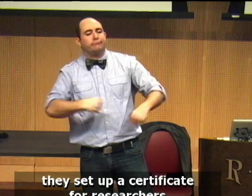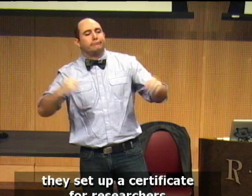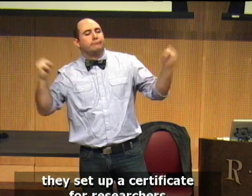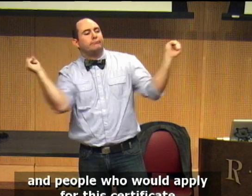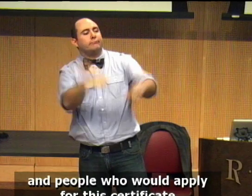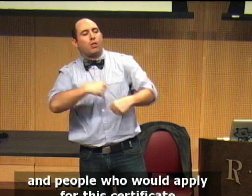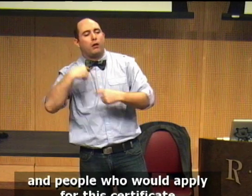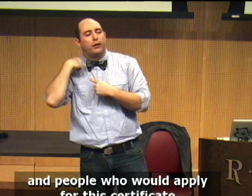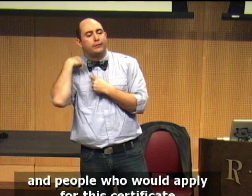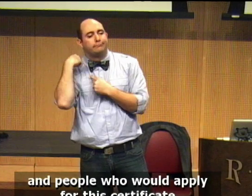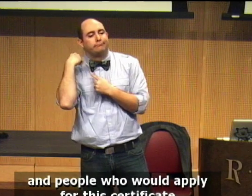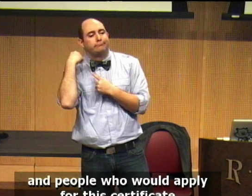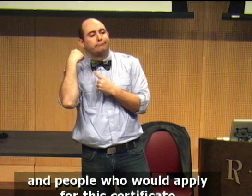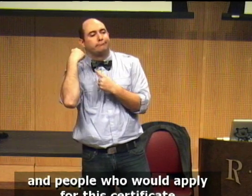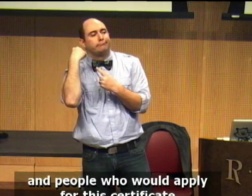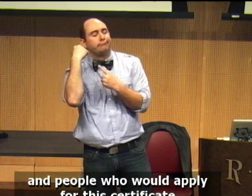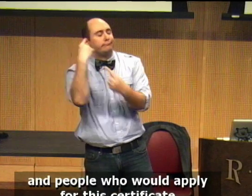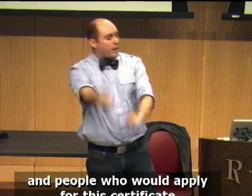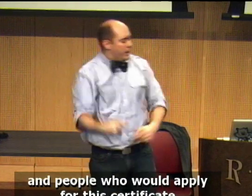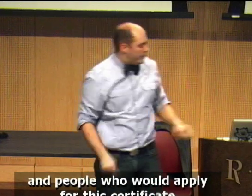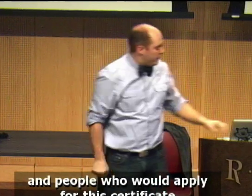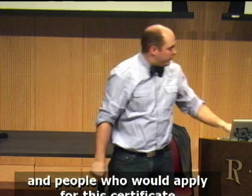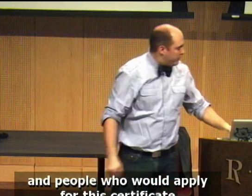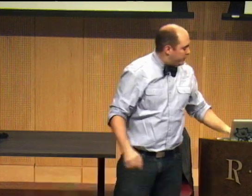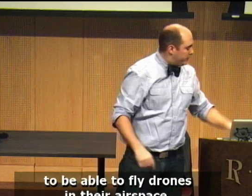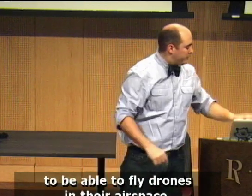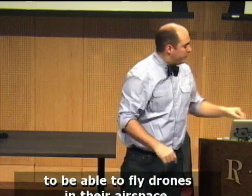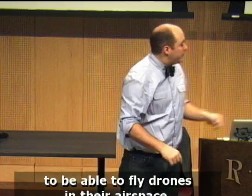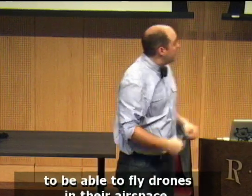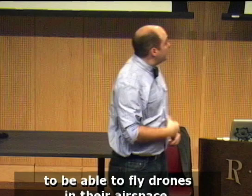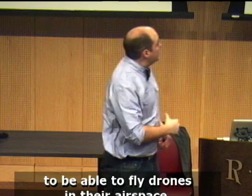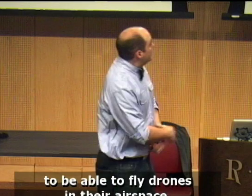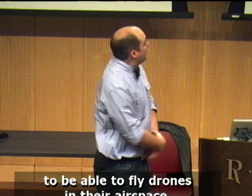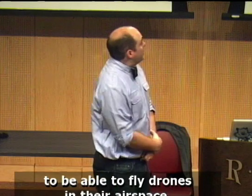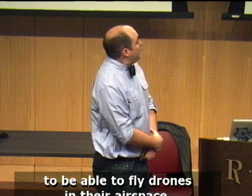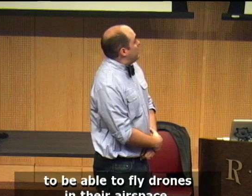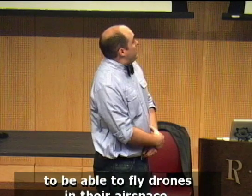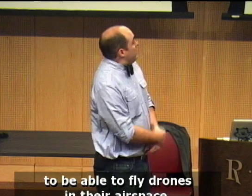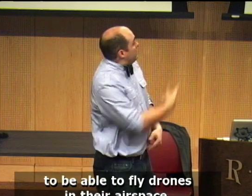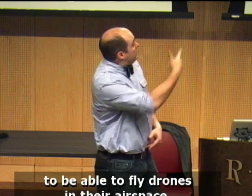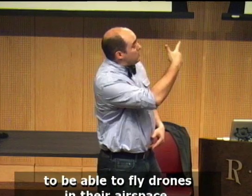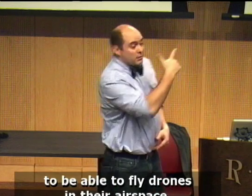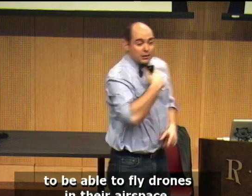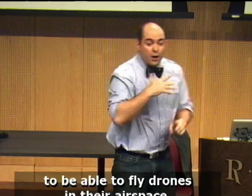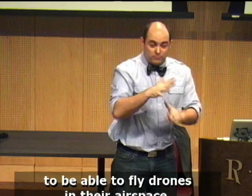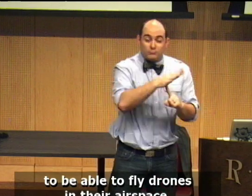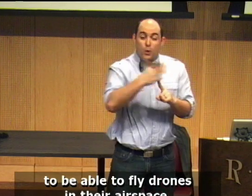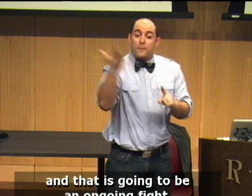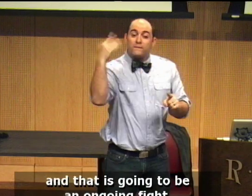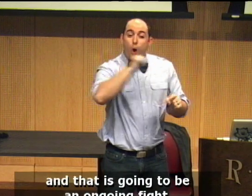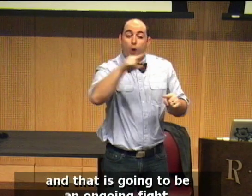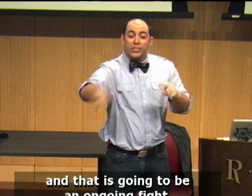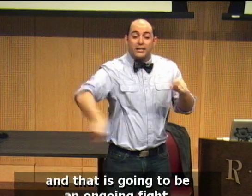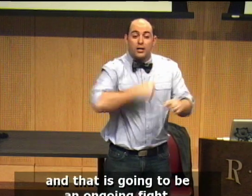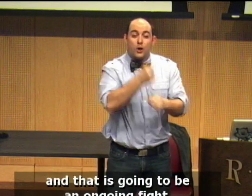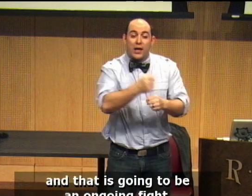researchers and people who would apply for this certificate to be able to fly drones in their airspace. And that is going to be